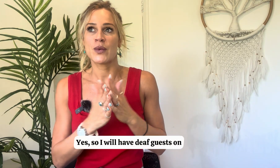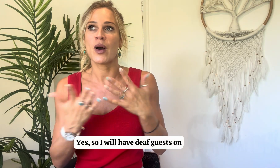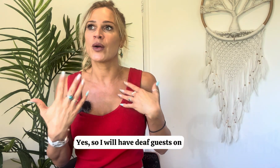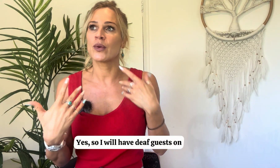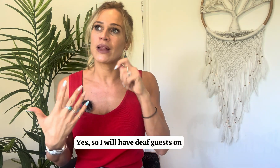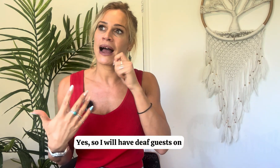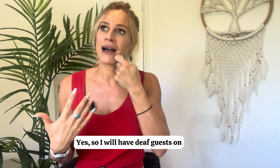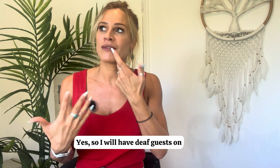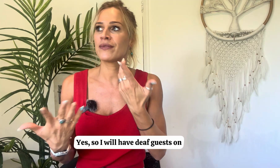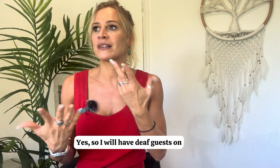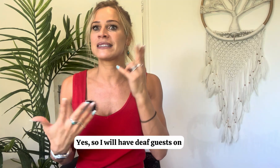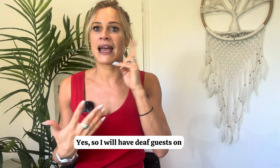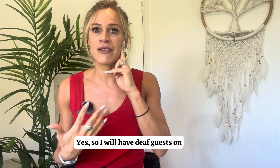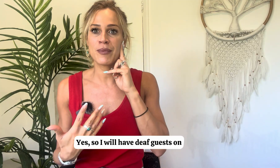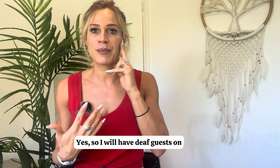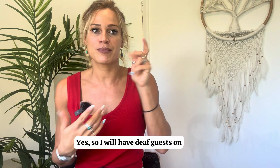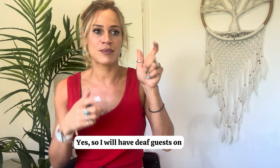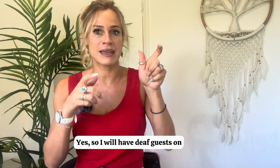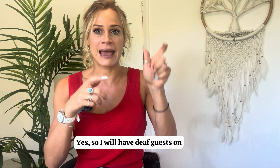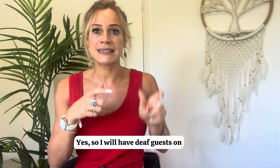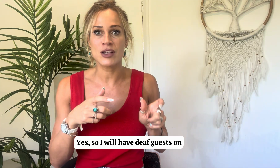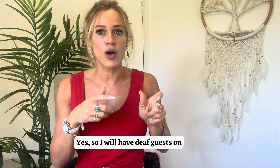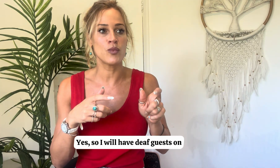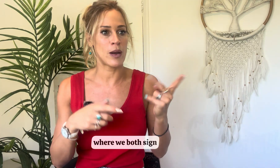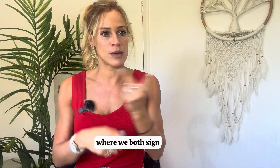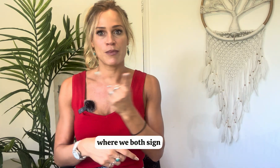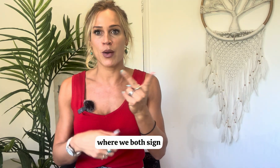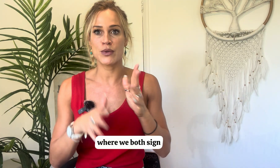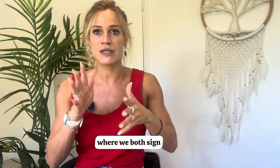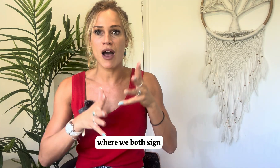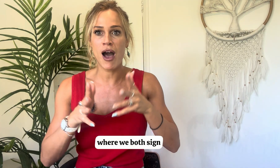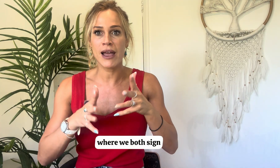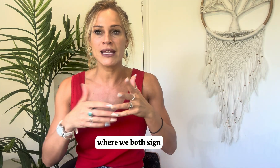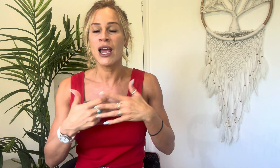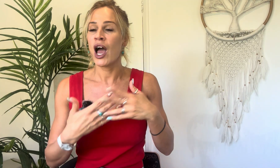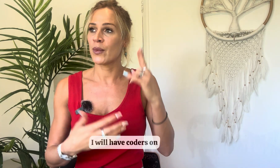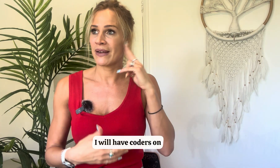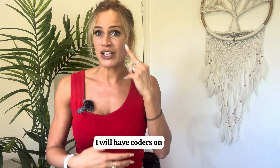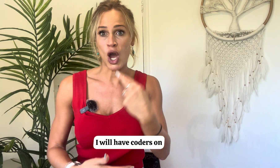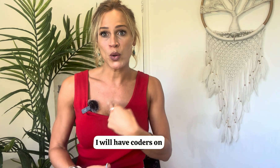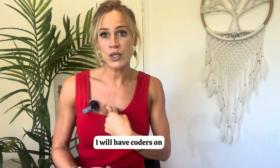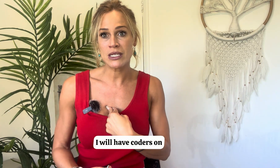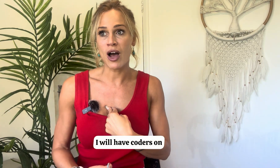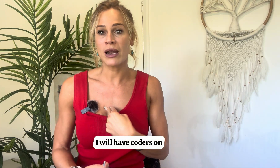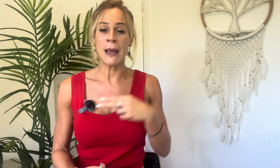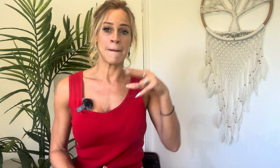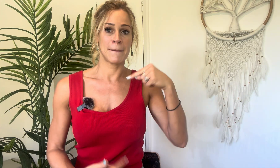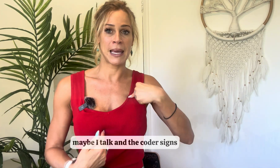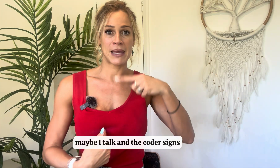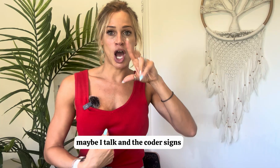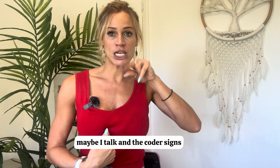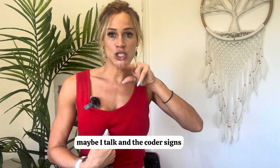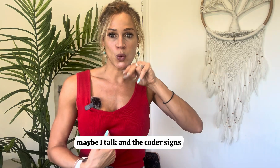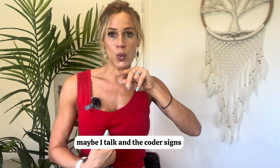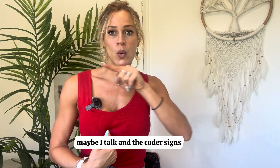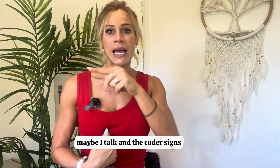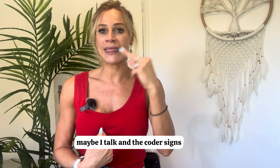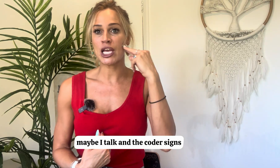I will have deaf guests on where we both sign. I will have coders on. Maybe I talk and the